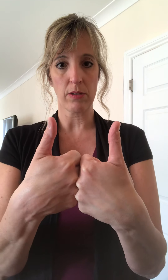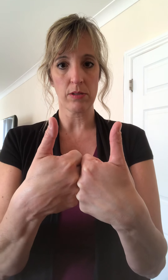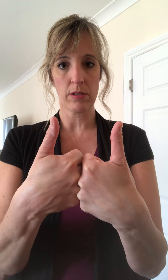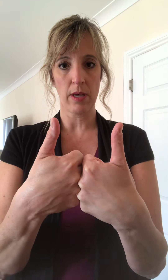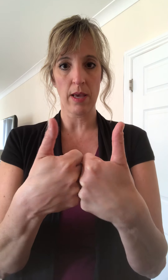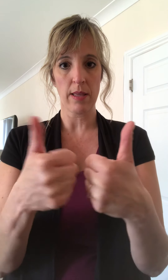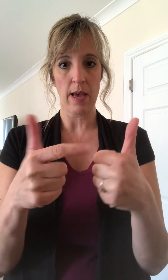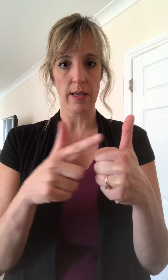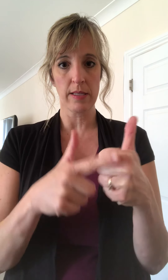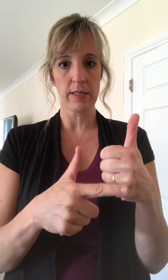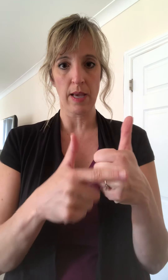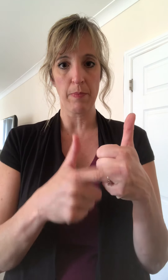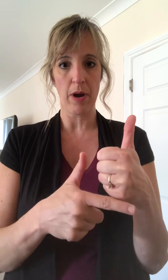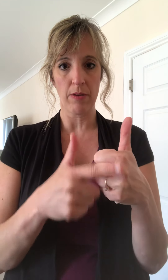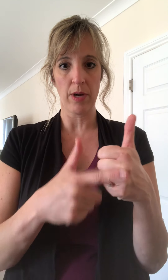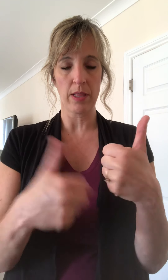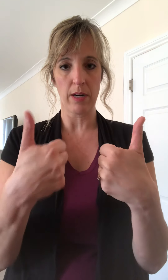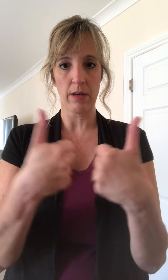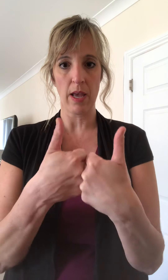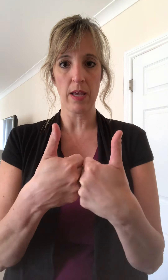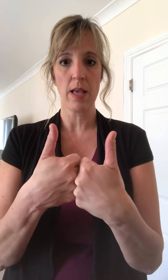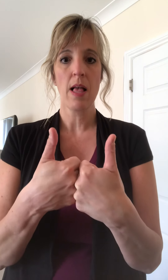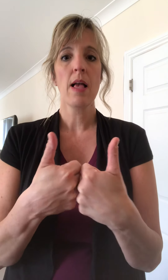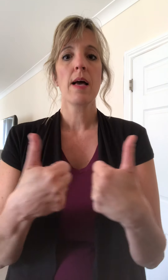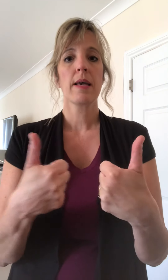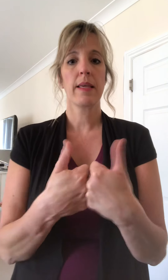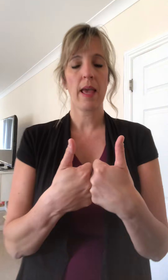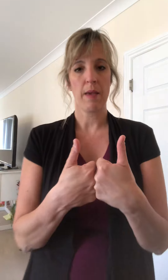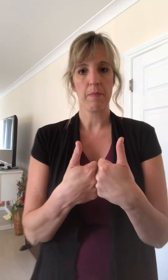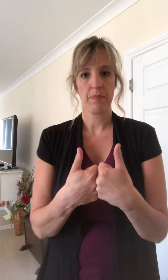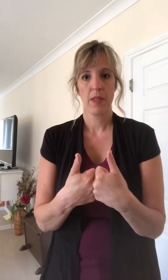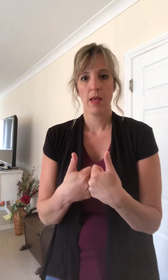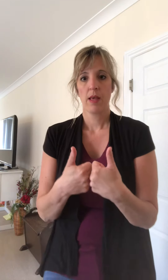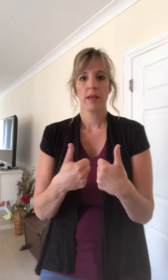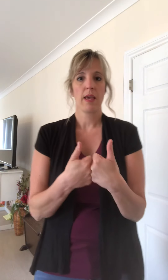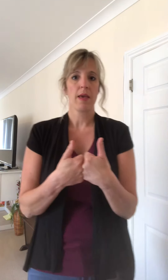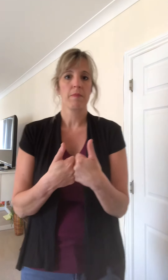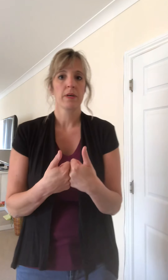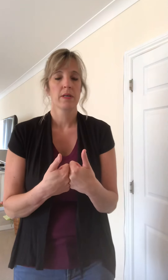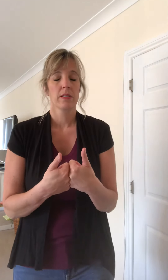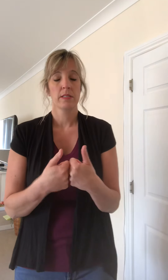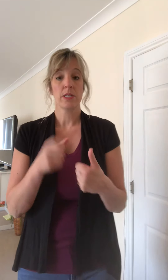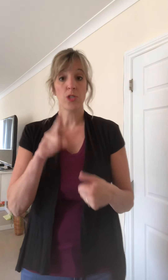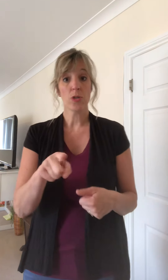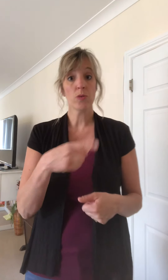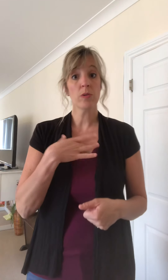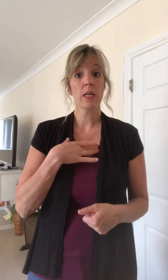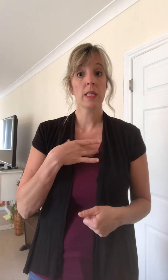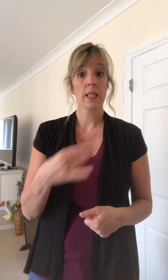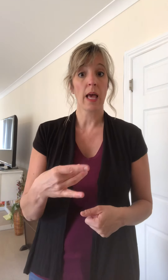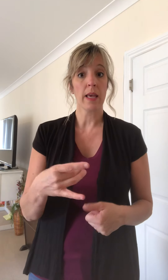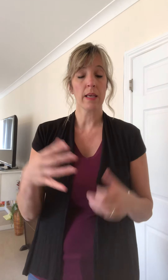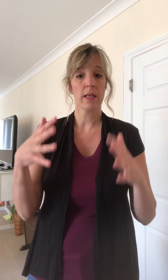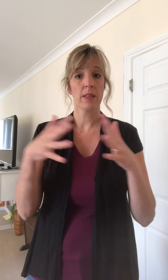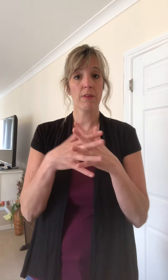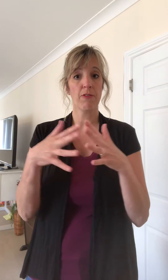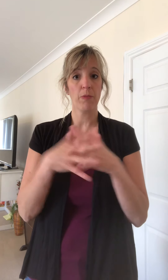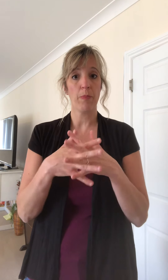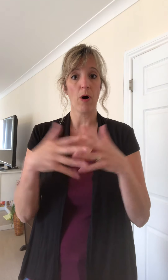knuckles, okay? That inside part right there, okay? Game. Did you like the